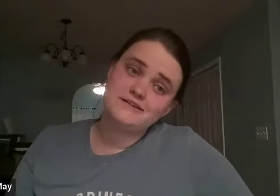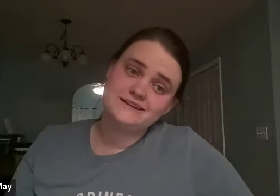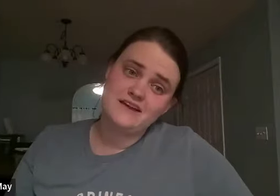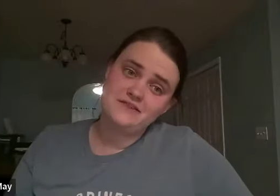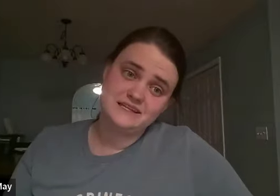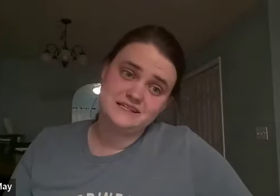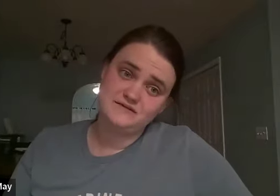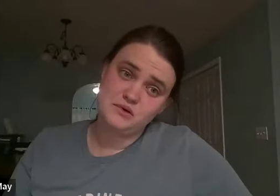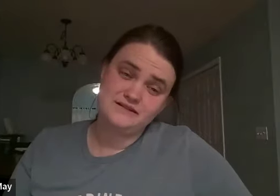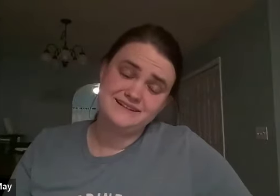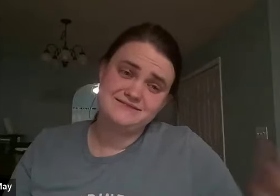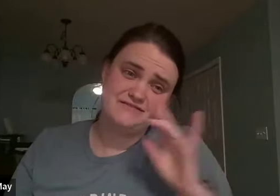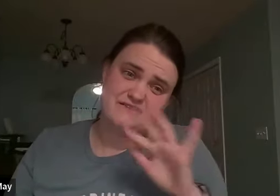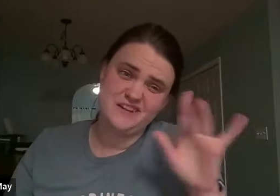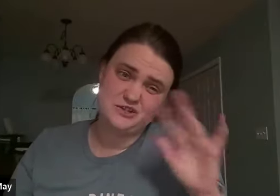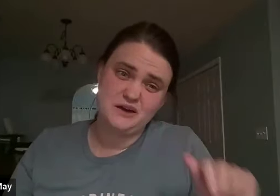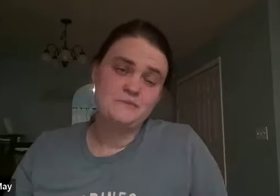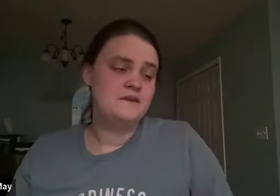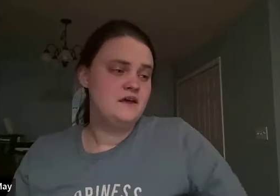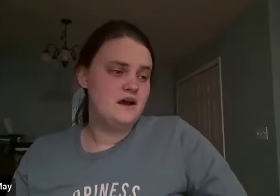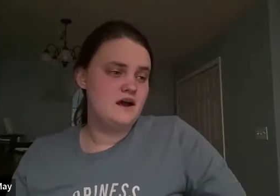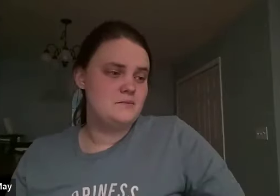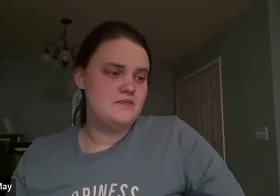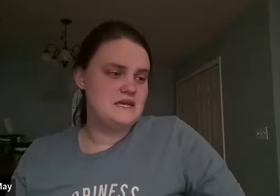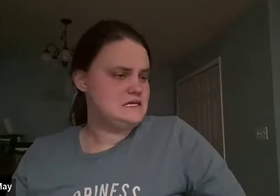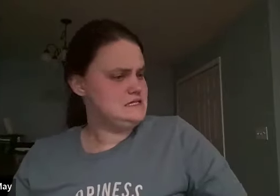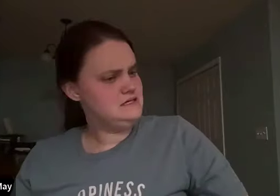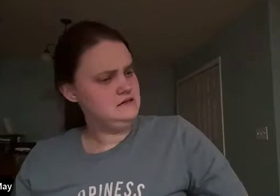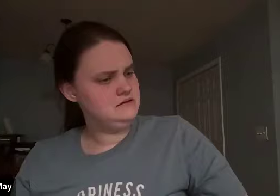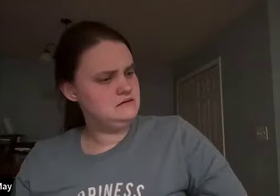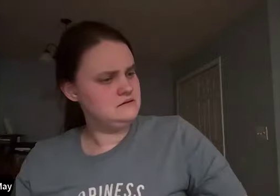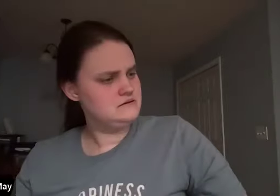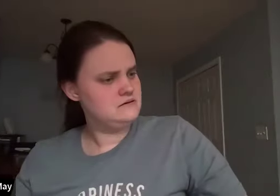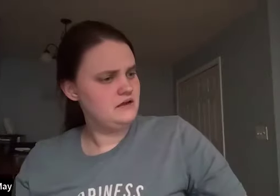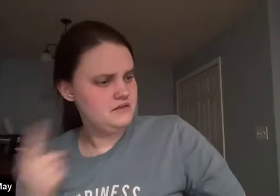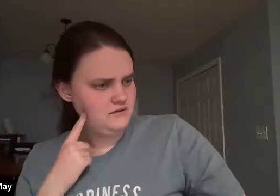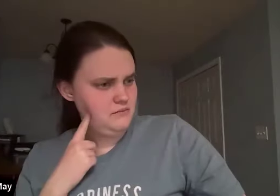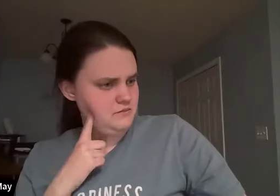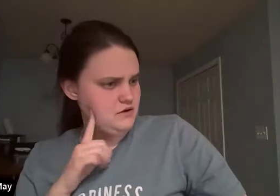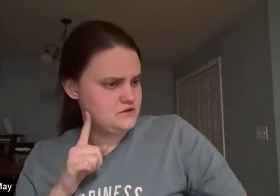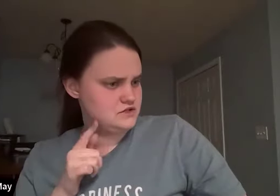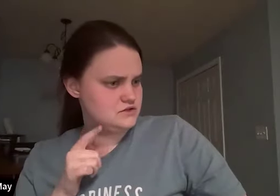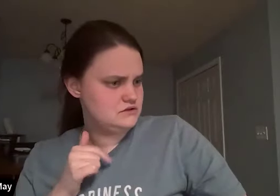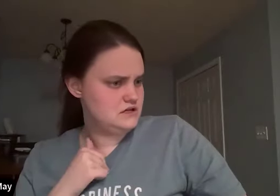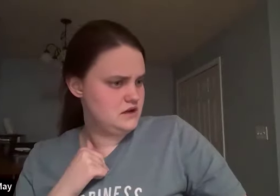brownies. I have not seen a sign for brownies, fingerspell. And then I think that might be all the desserts I